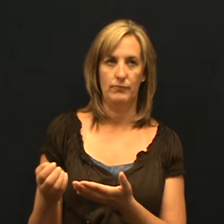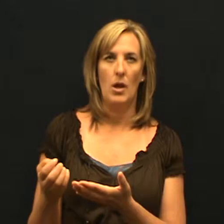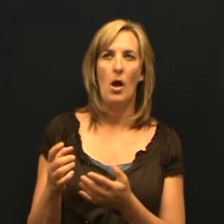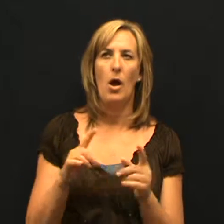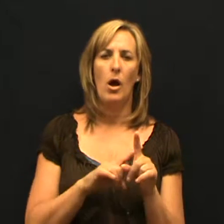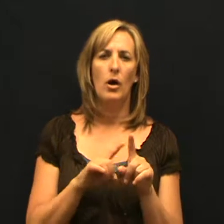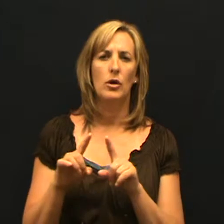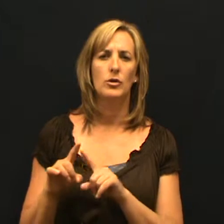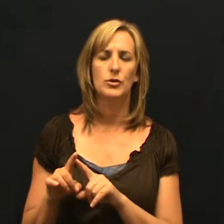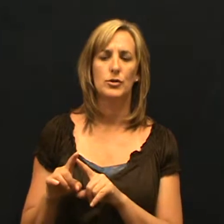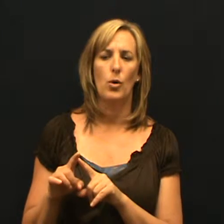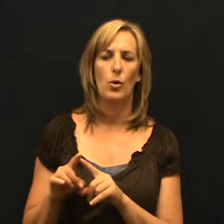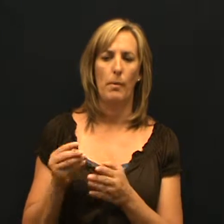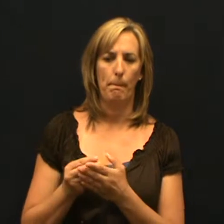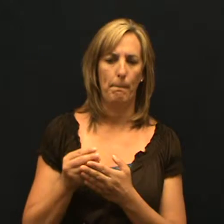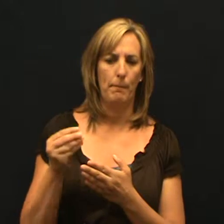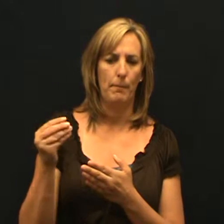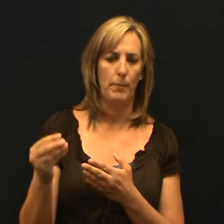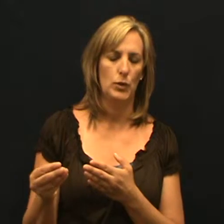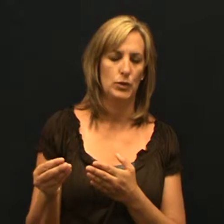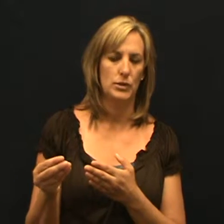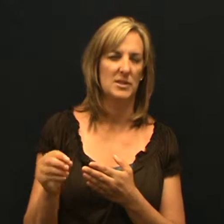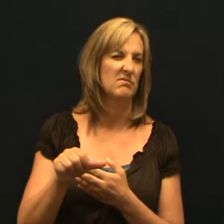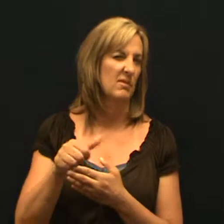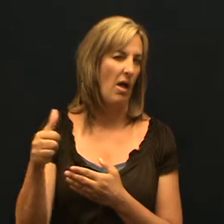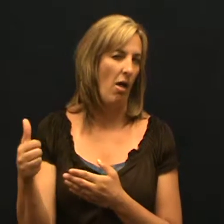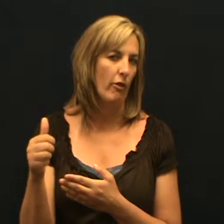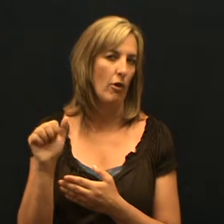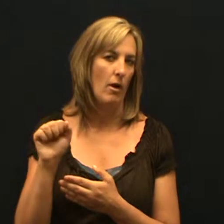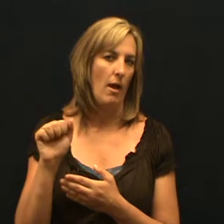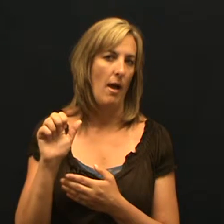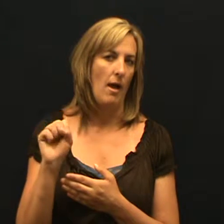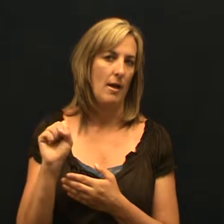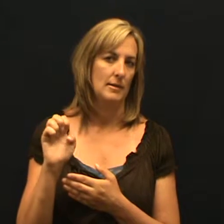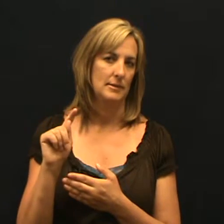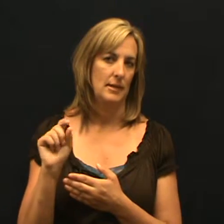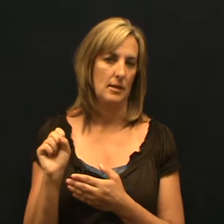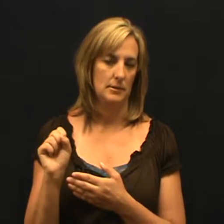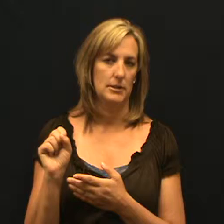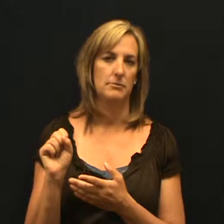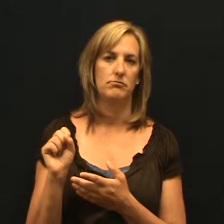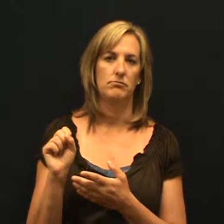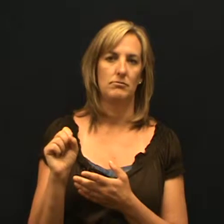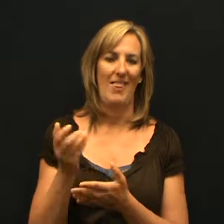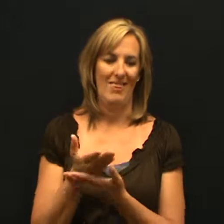also purchased other assets, either intangibles or other assets.